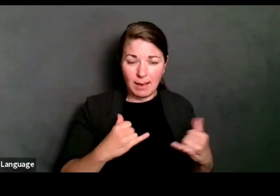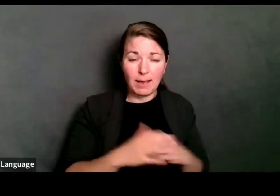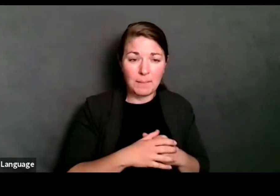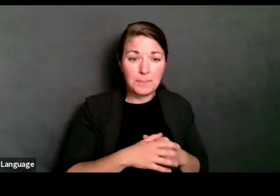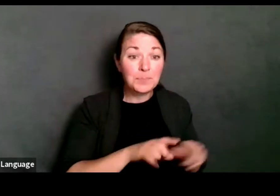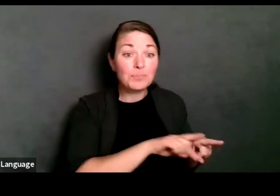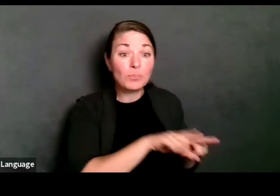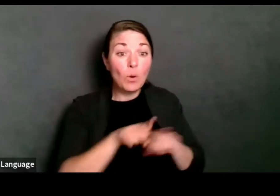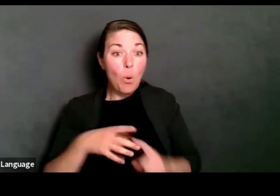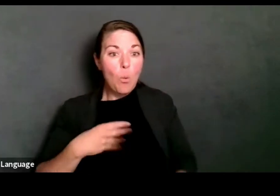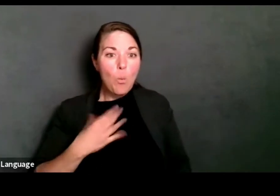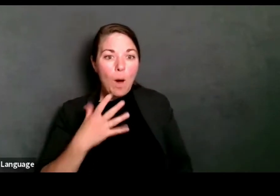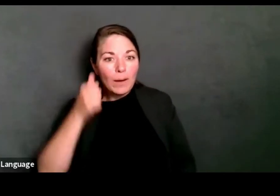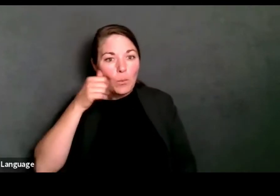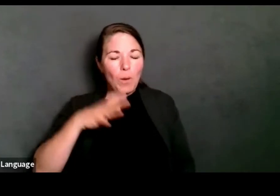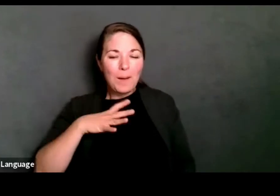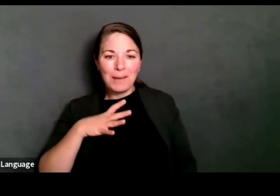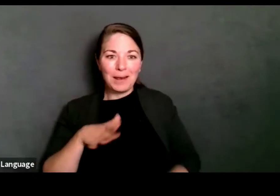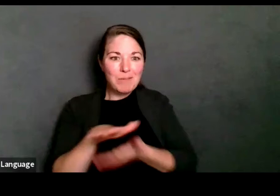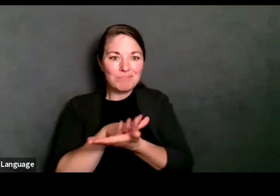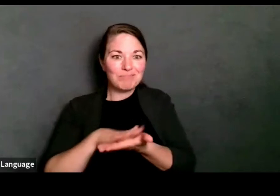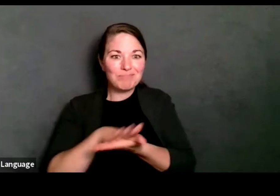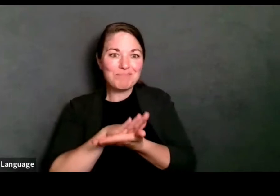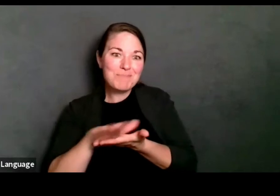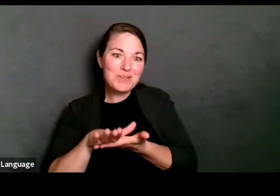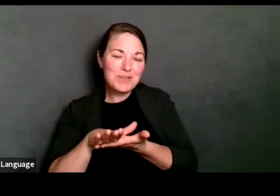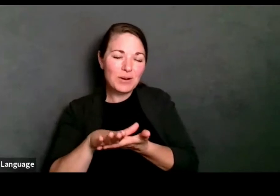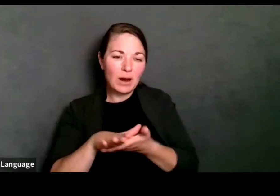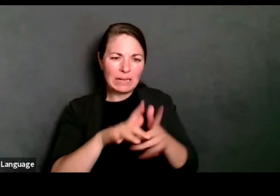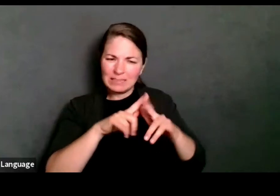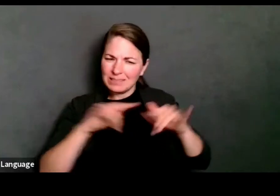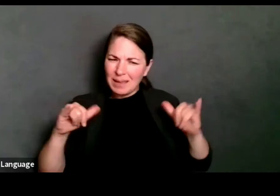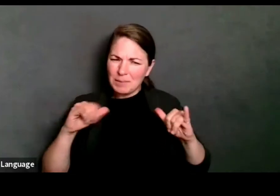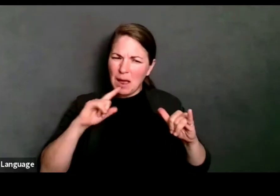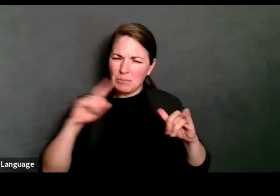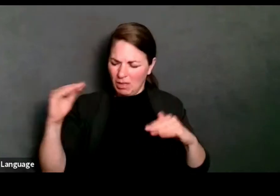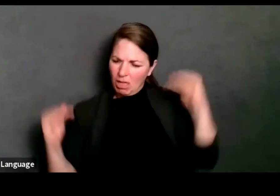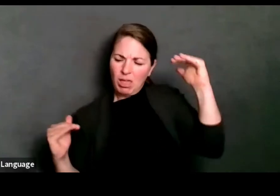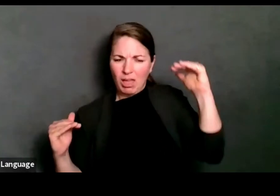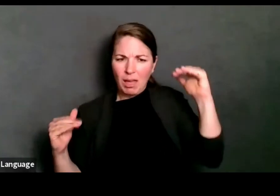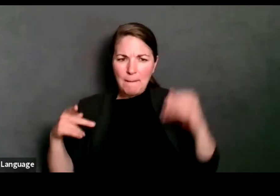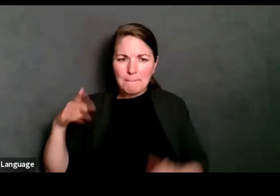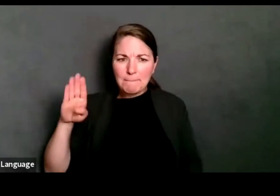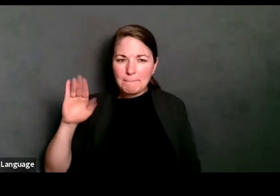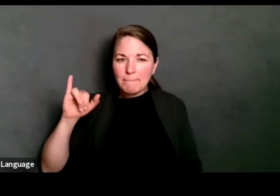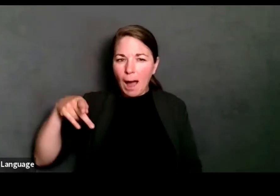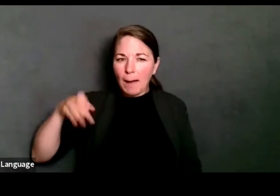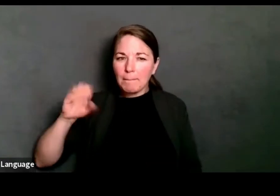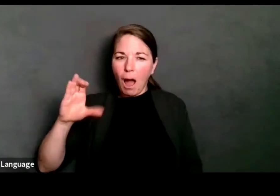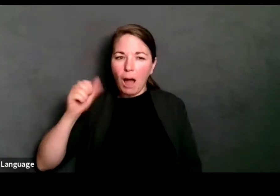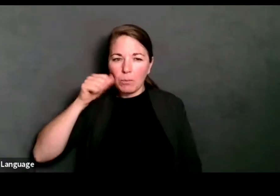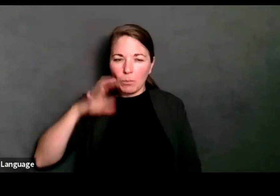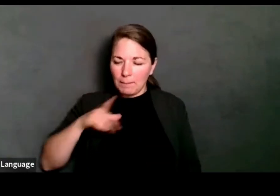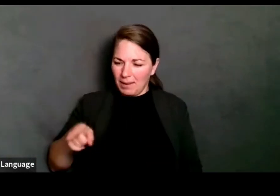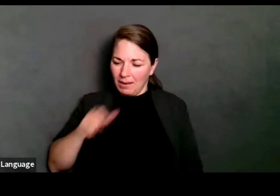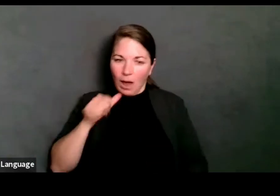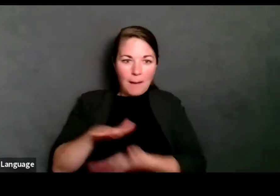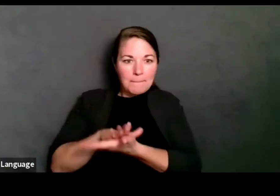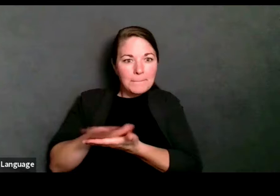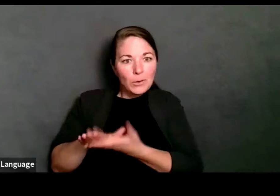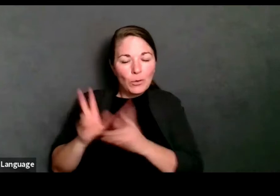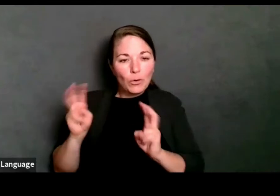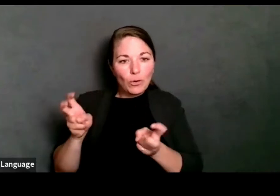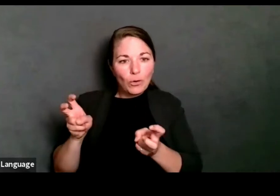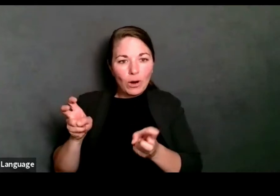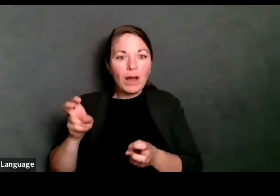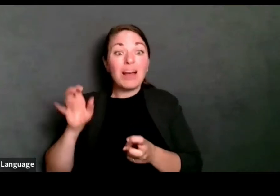the exotification and dehumanization of BIPOC women, which is directly connected to both the kind of white supremacist violence